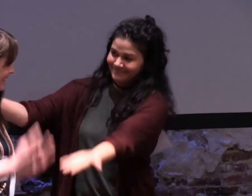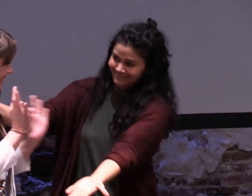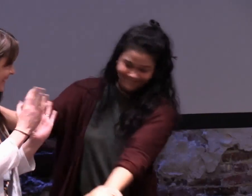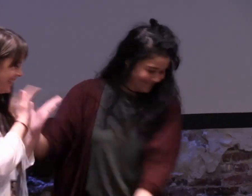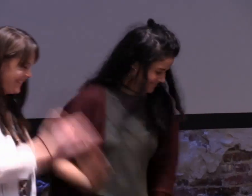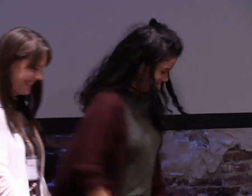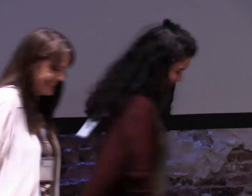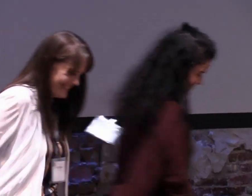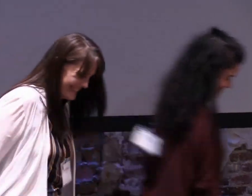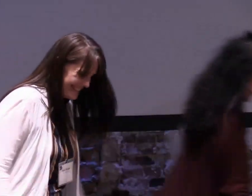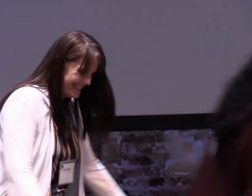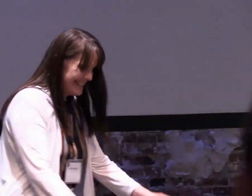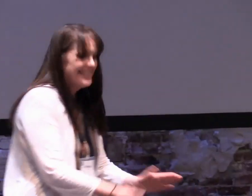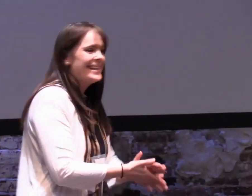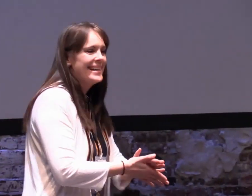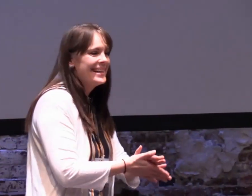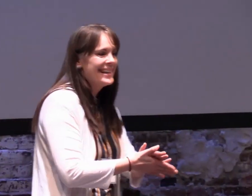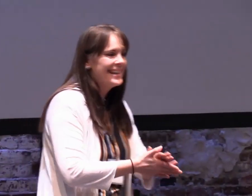facilitate the time we have here.